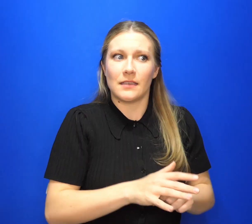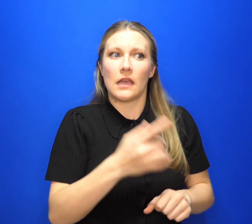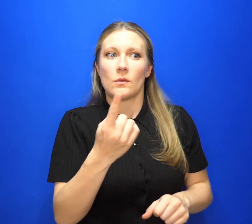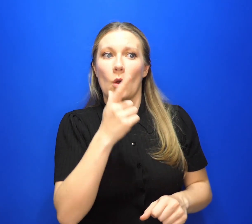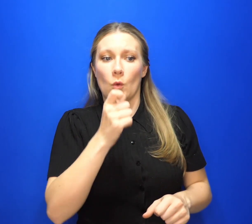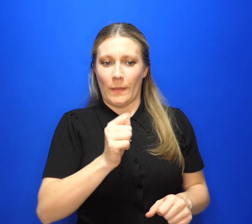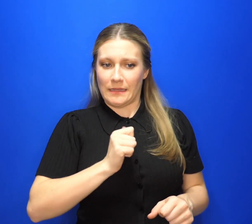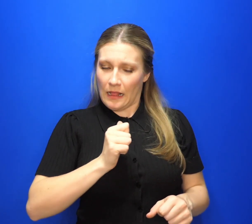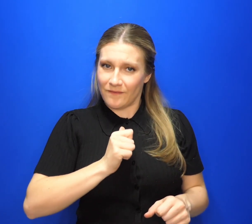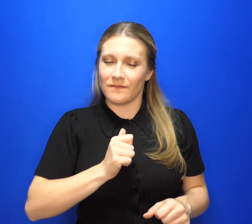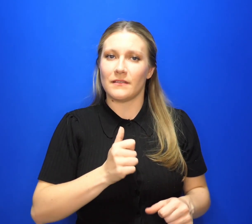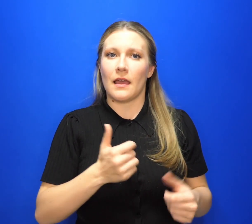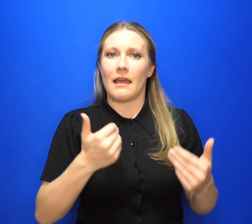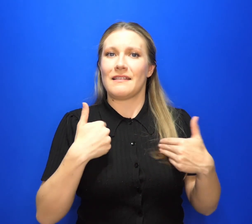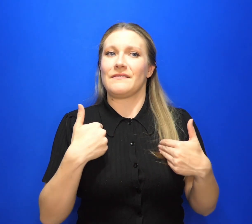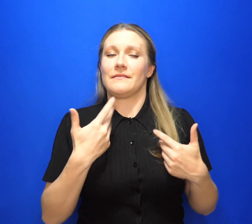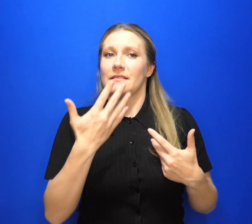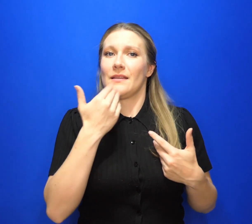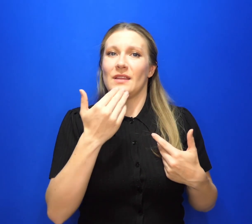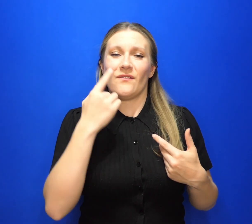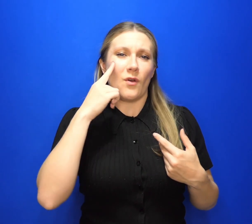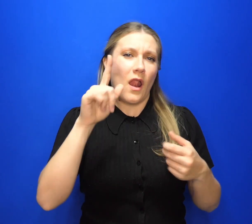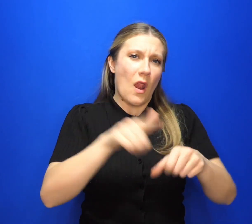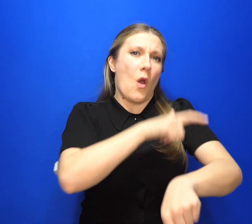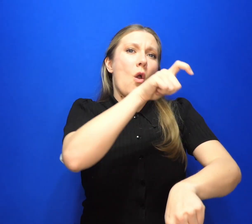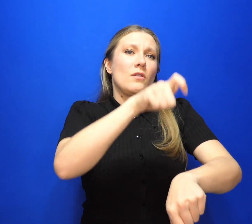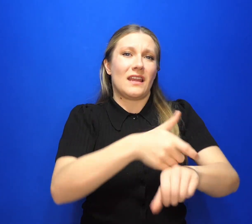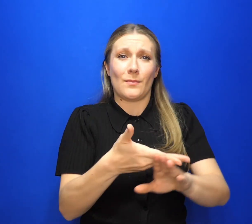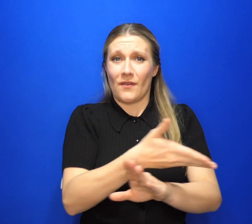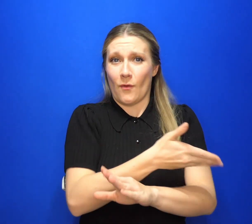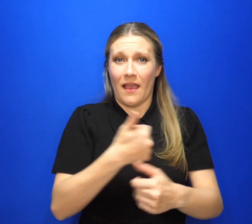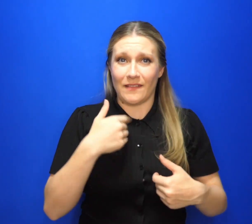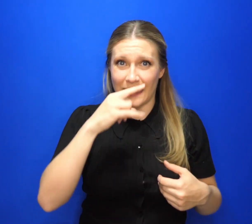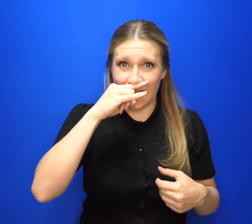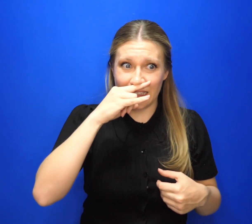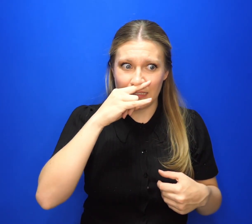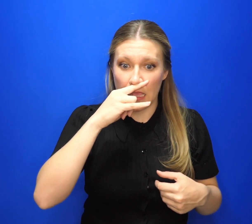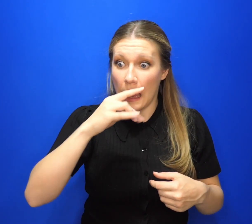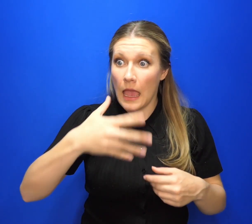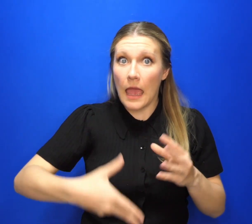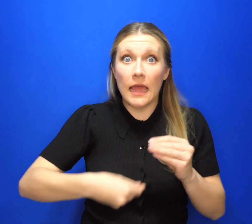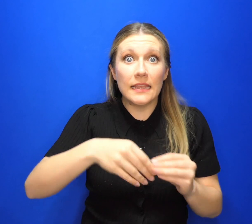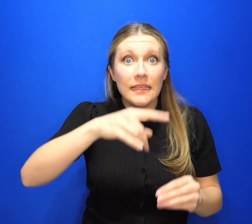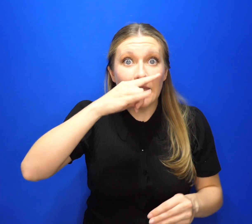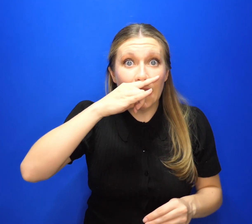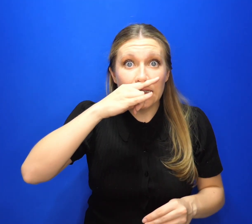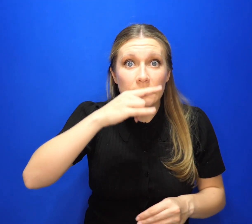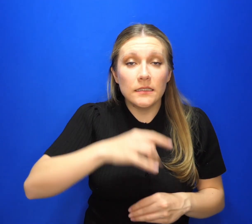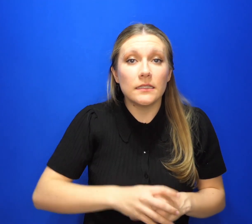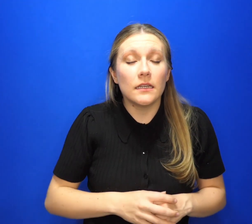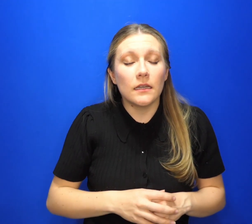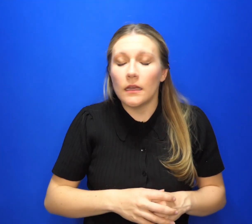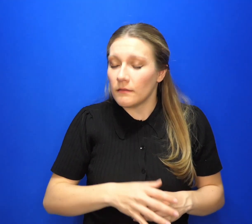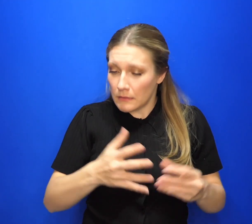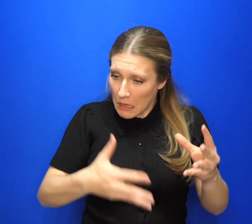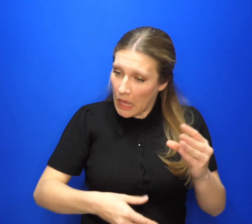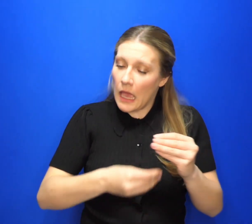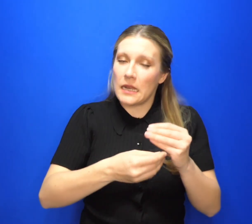had diabetes a long time before I had kids, adding kids into the picture has added a layer to